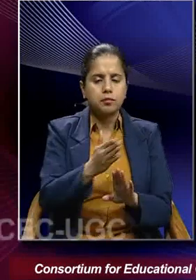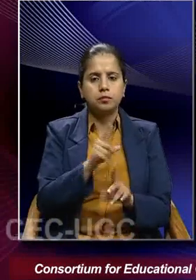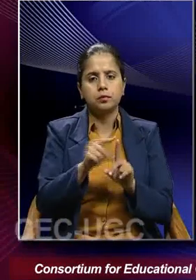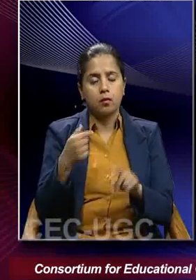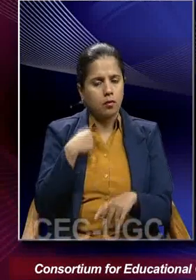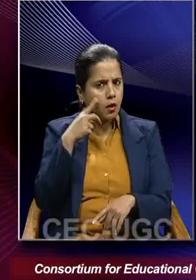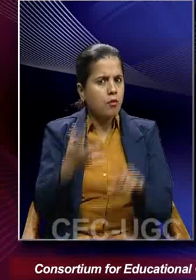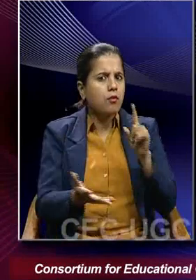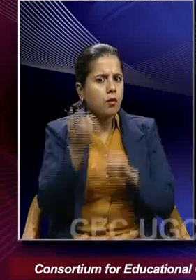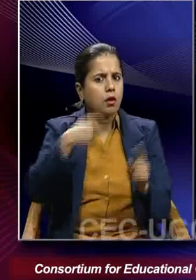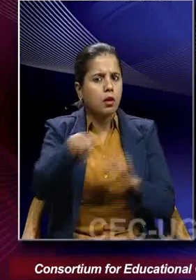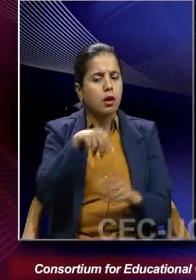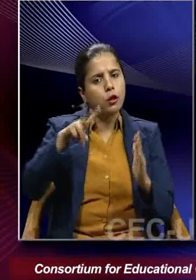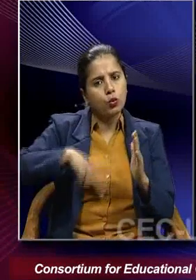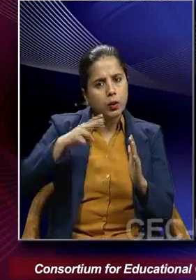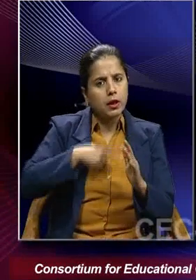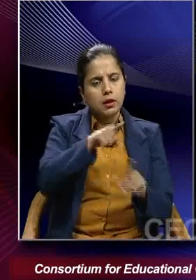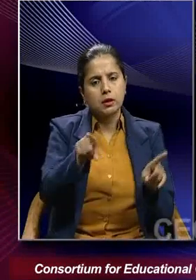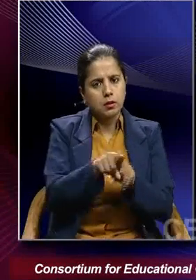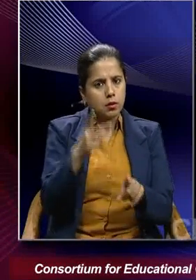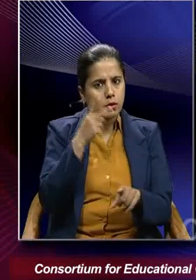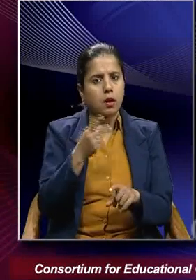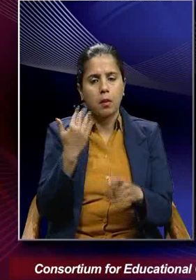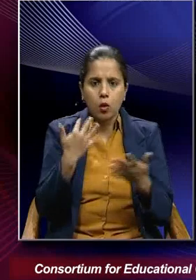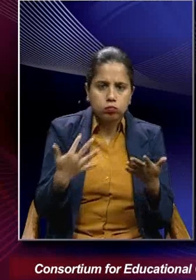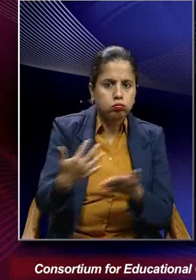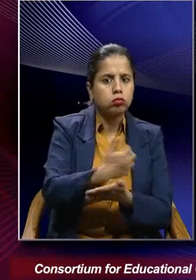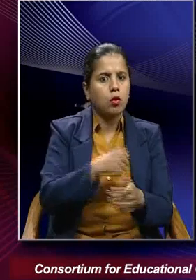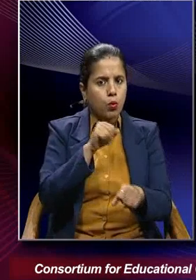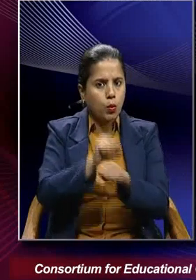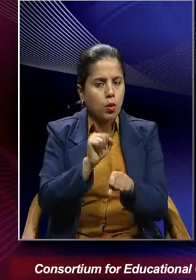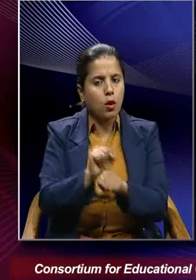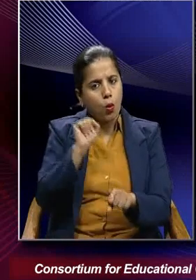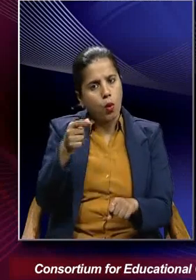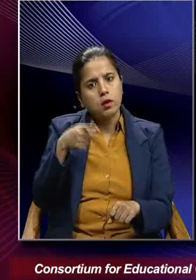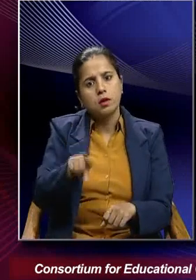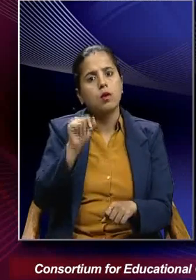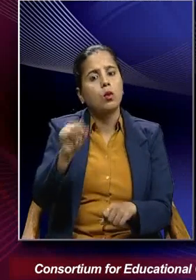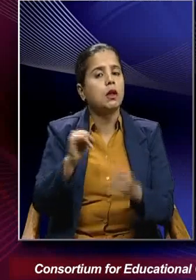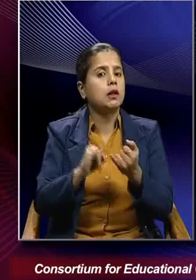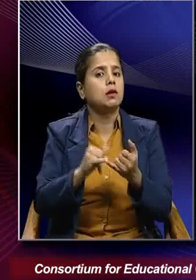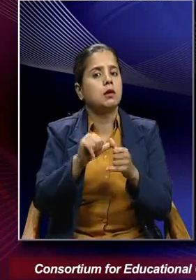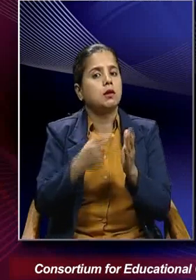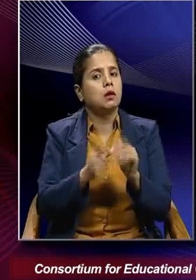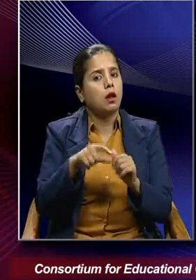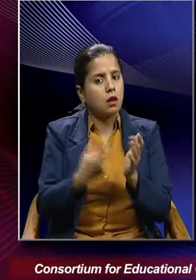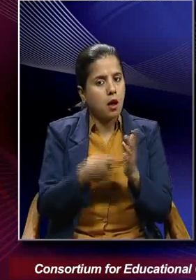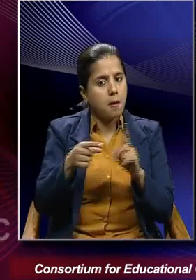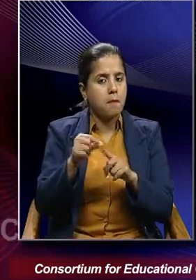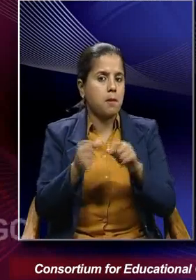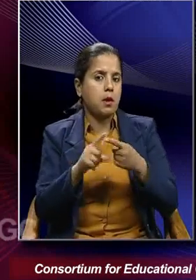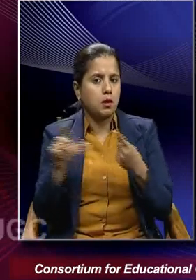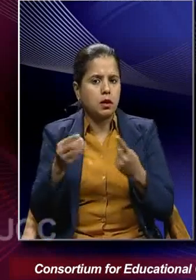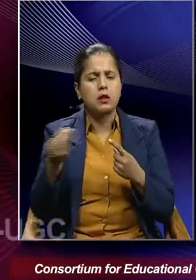find that these kinds of readings, apart from the collected works which are there on Sardar Patel, as well as some